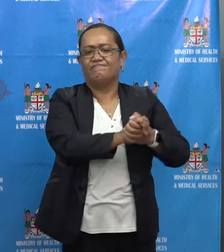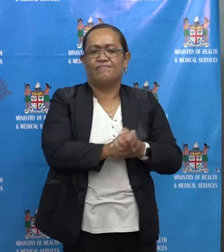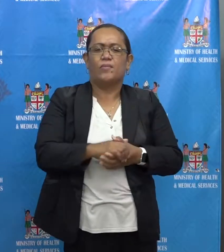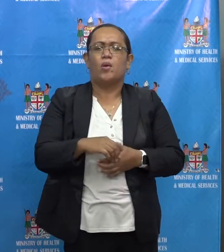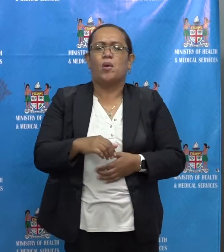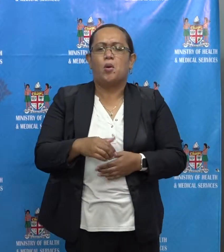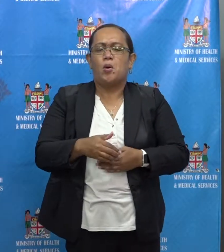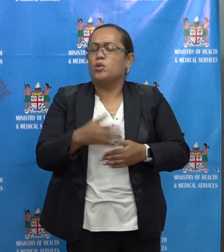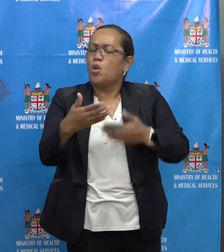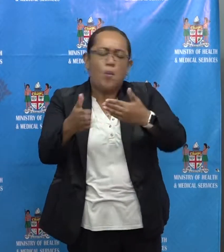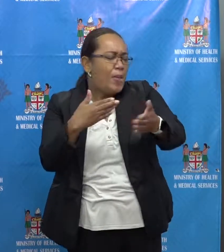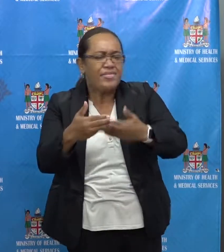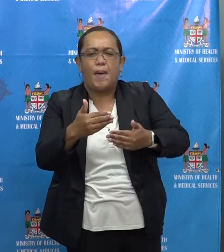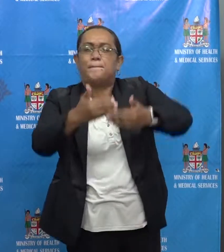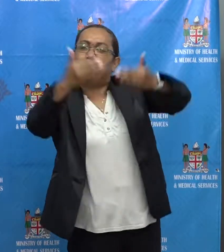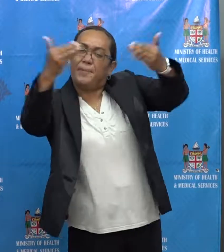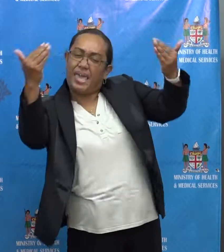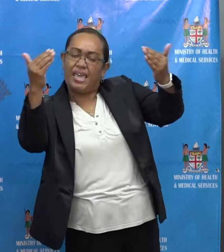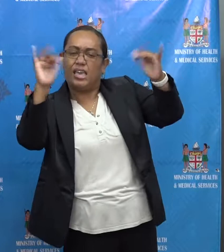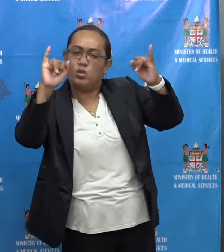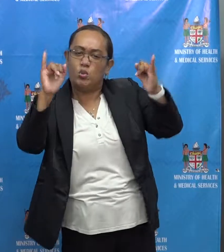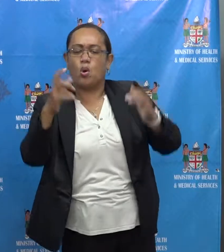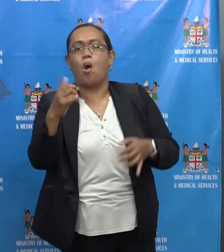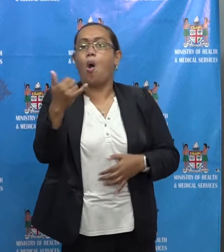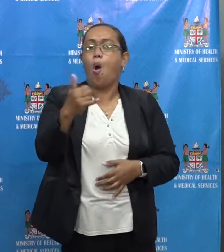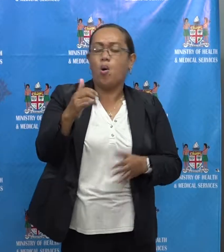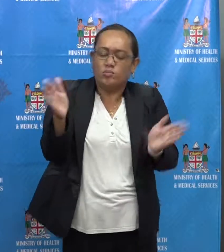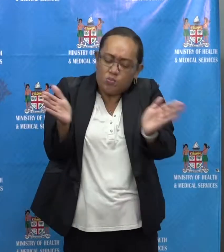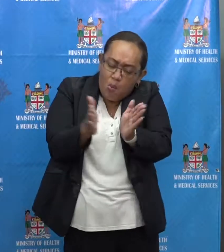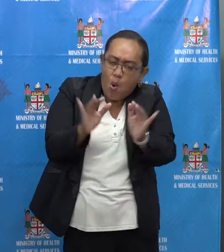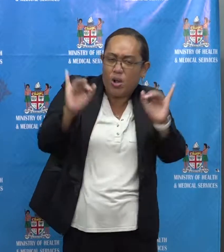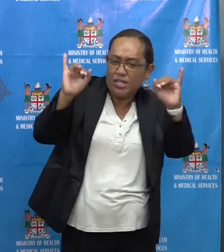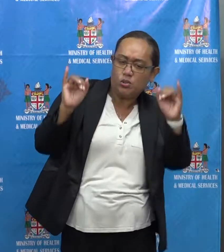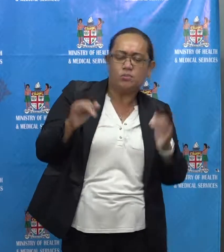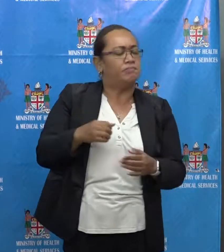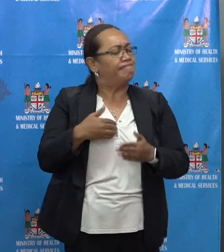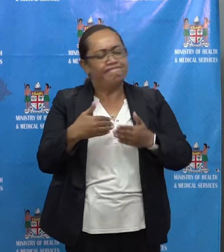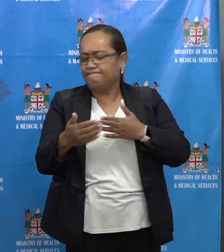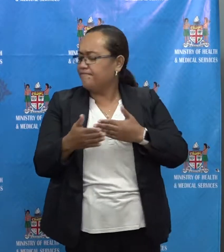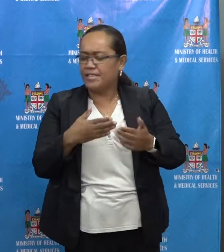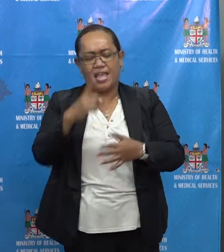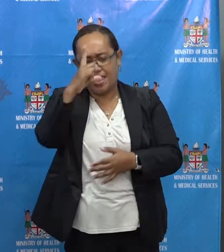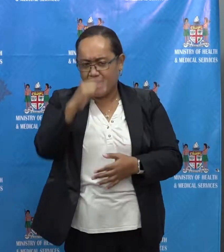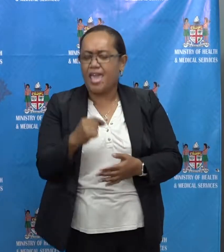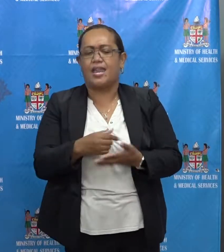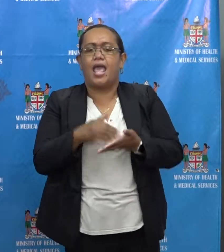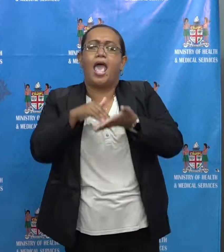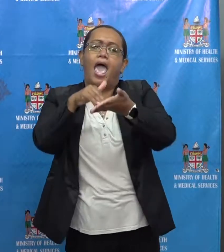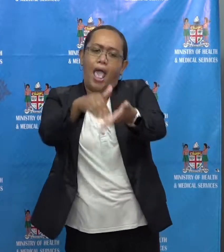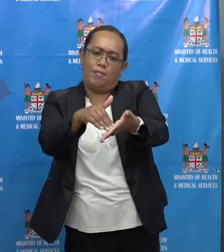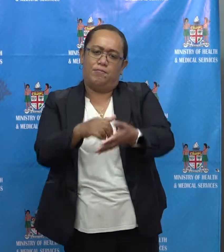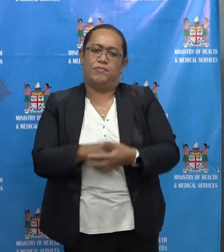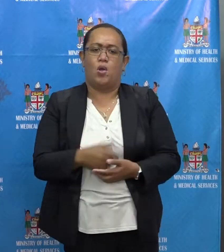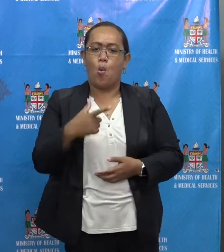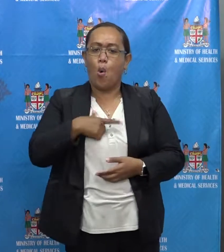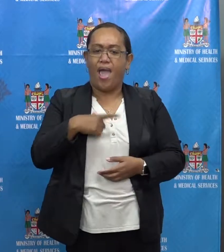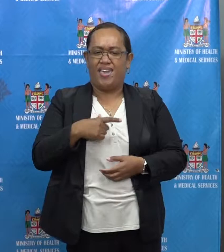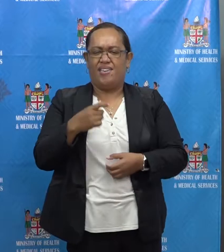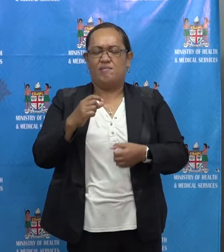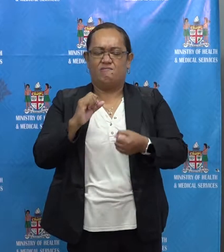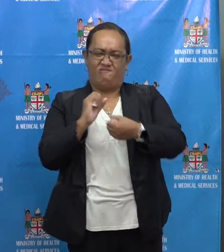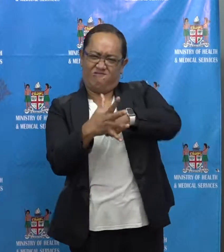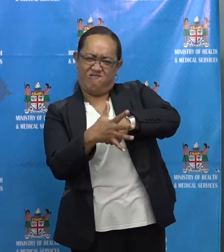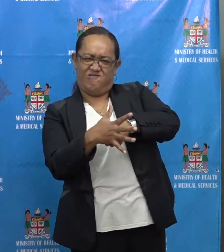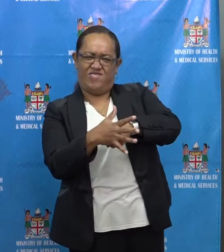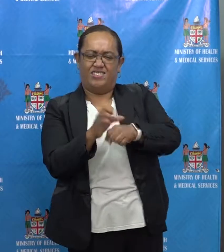Big or small, there is something all of us can do to ease the burden of this outbreak on those who are worst affected.